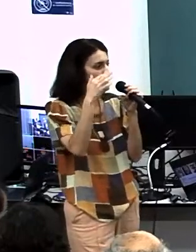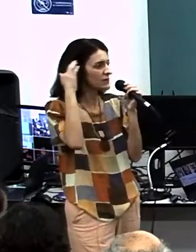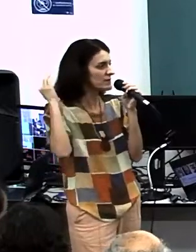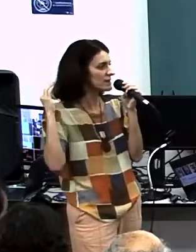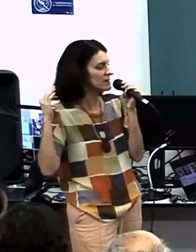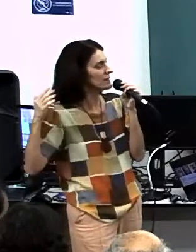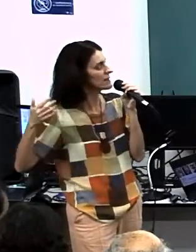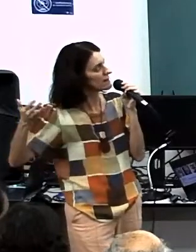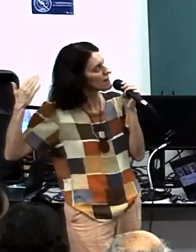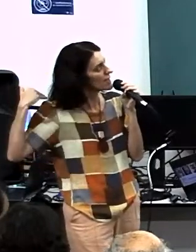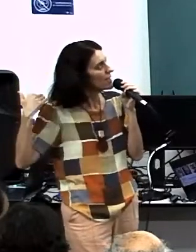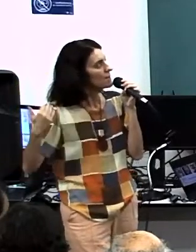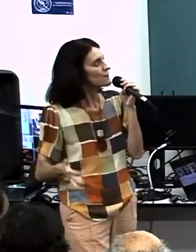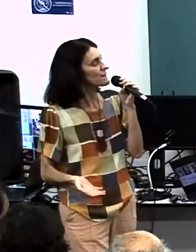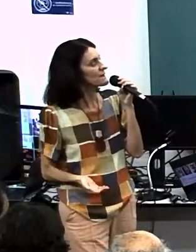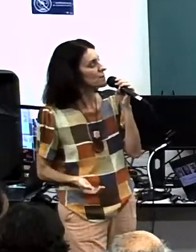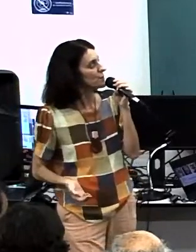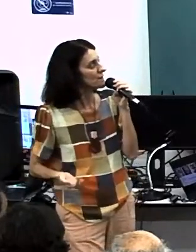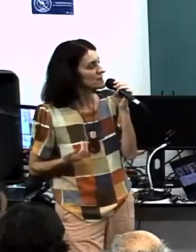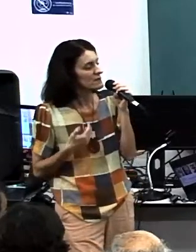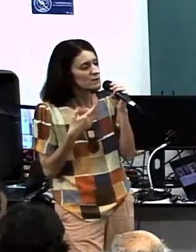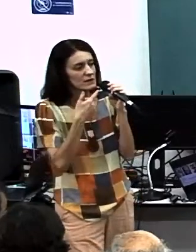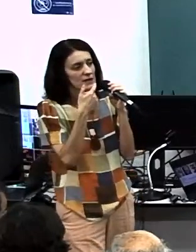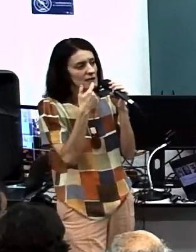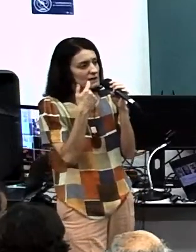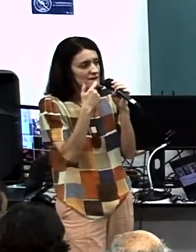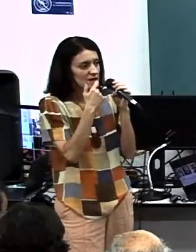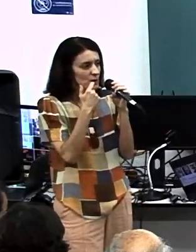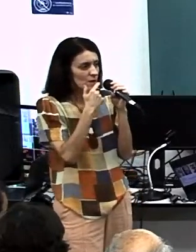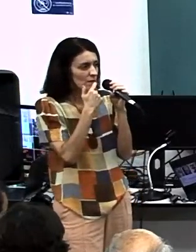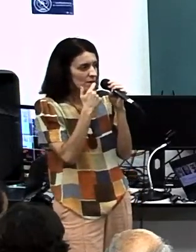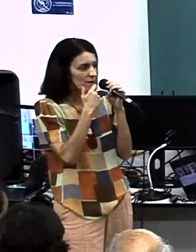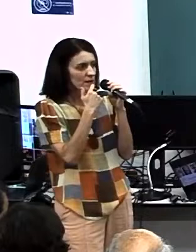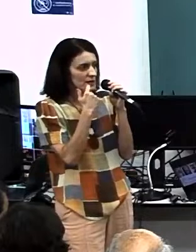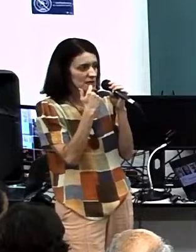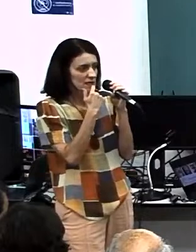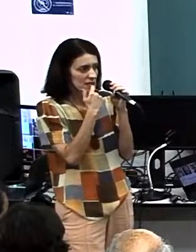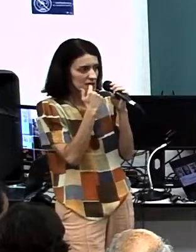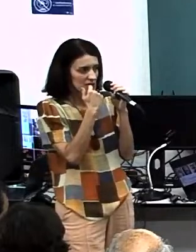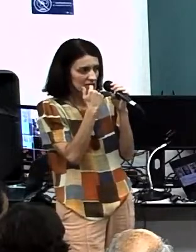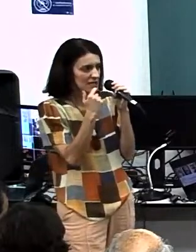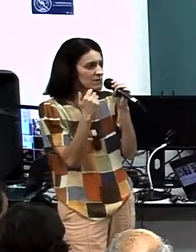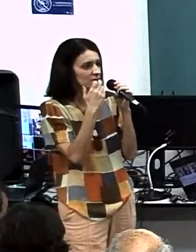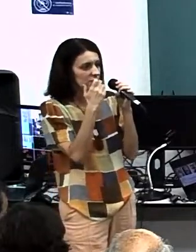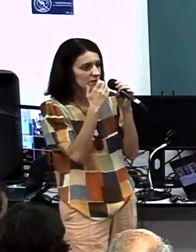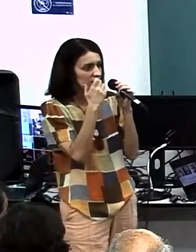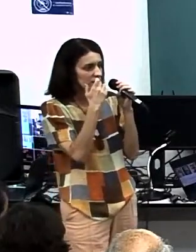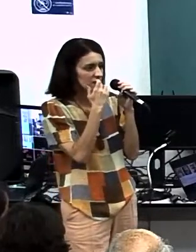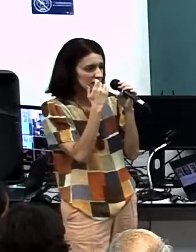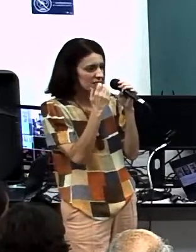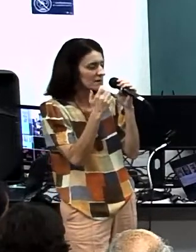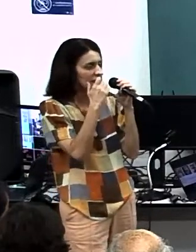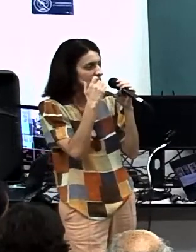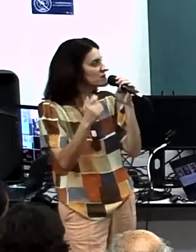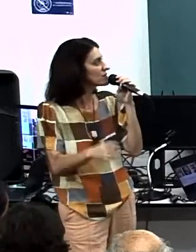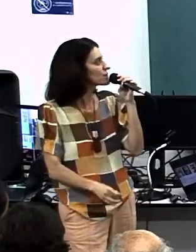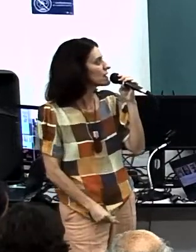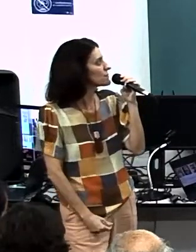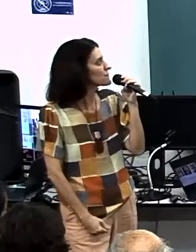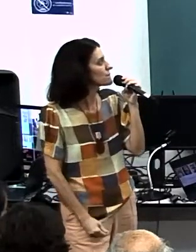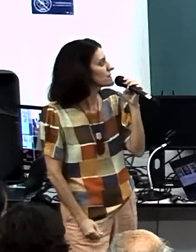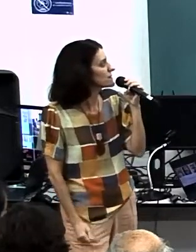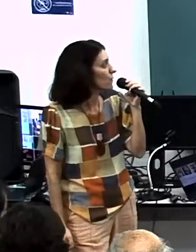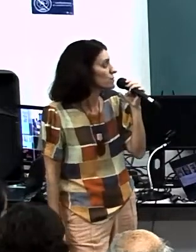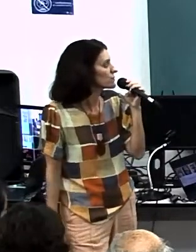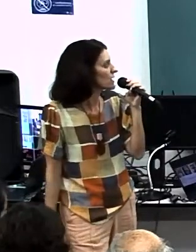frente, meio e posição posterior, assim como aqui embaixo, né, nos